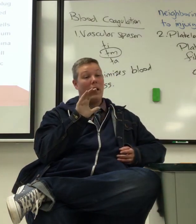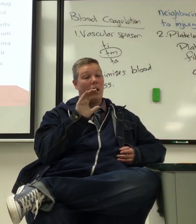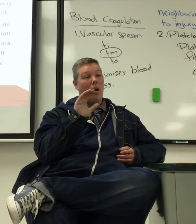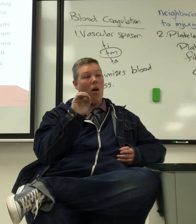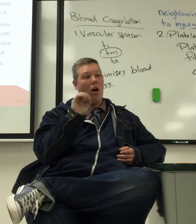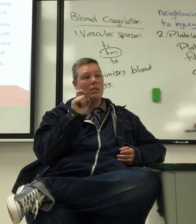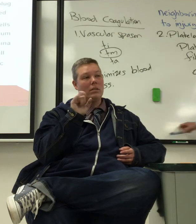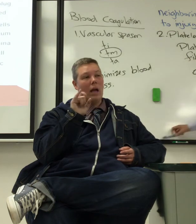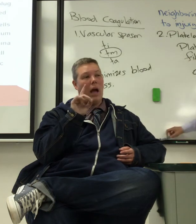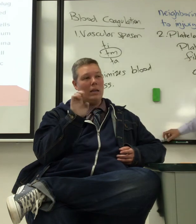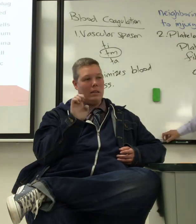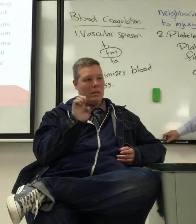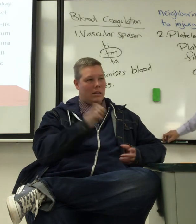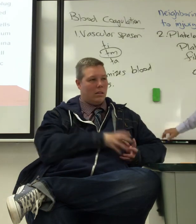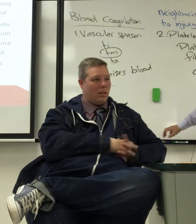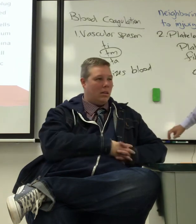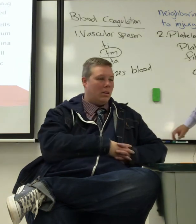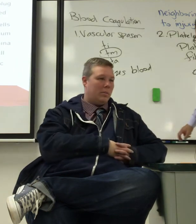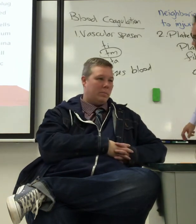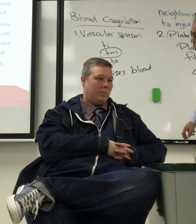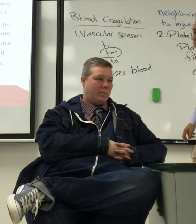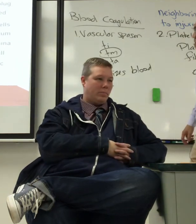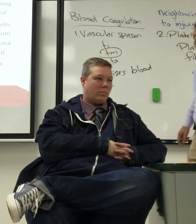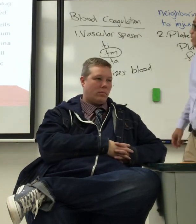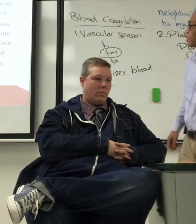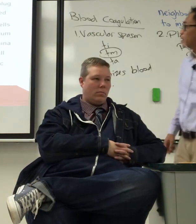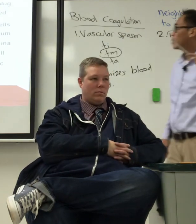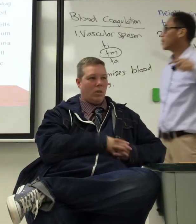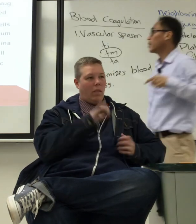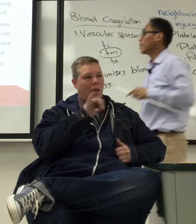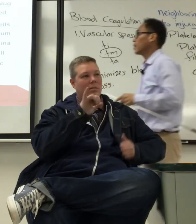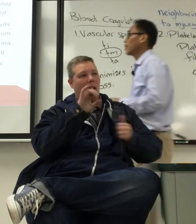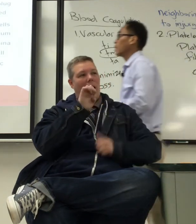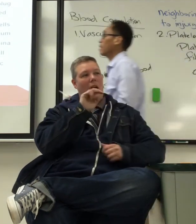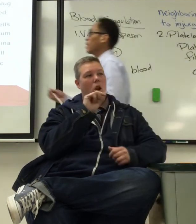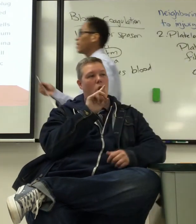And those are the endothelial cells of the tunica intima.